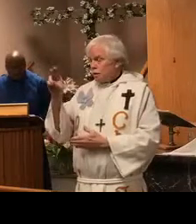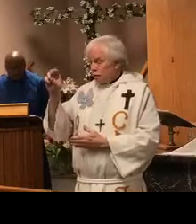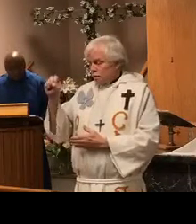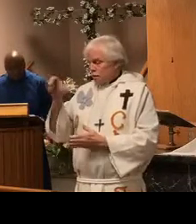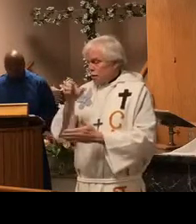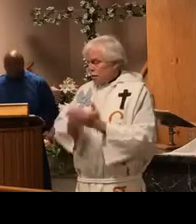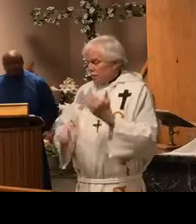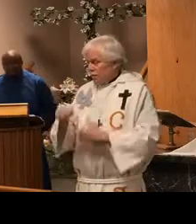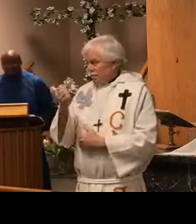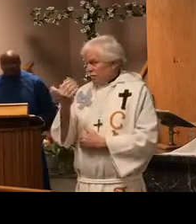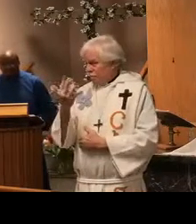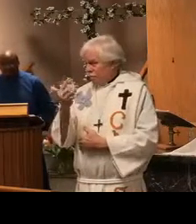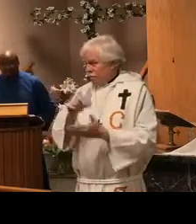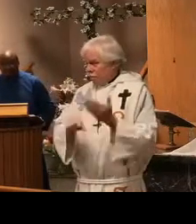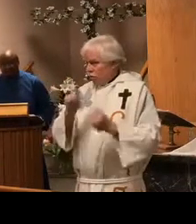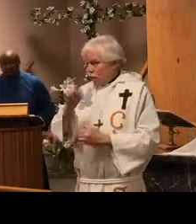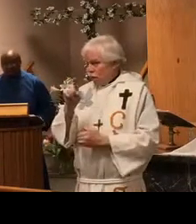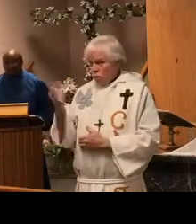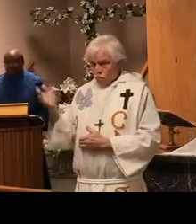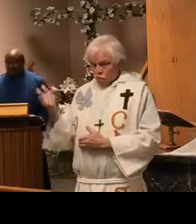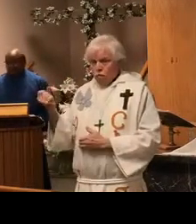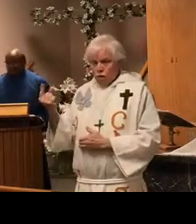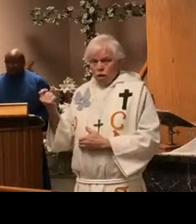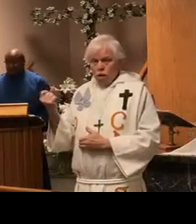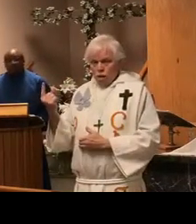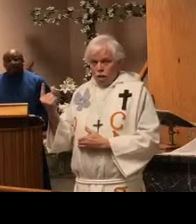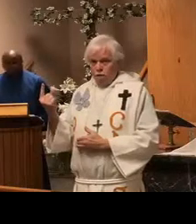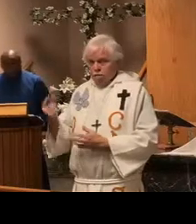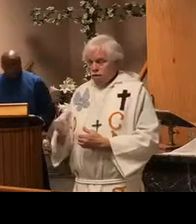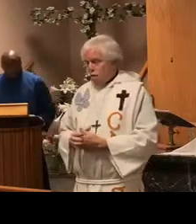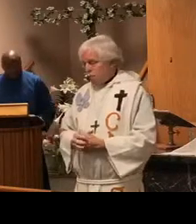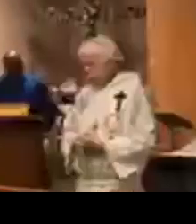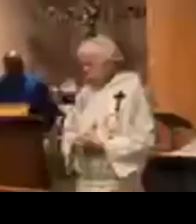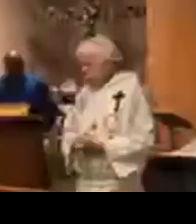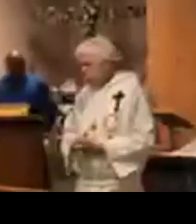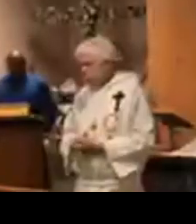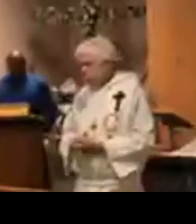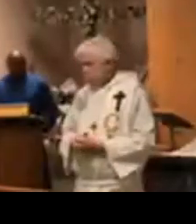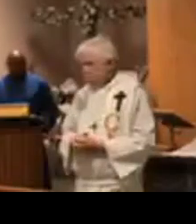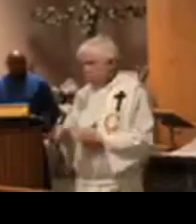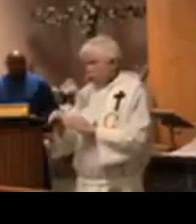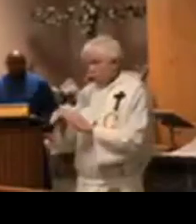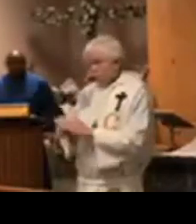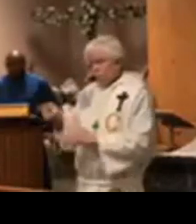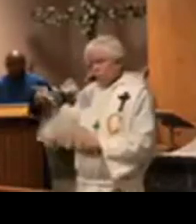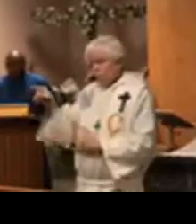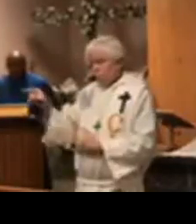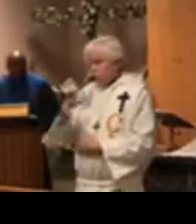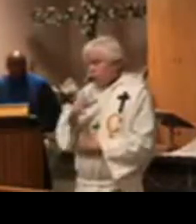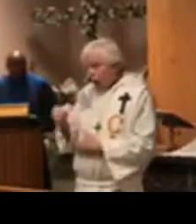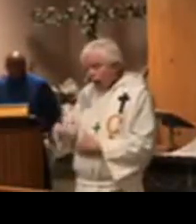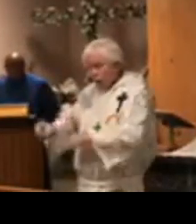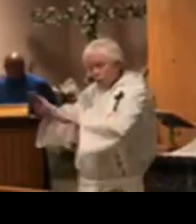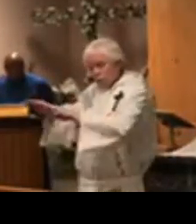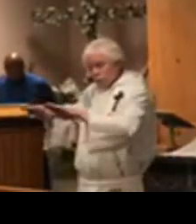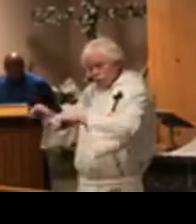from Exodus chapter 15, verses 1 through 11. Now Moses and